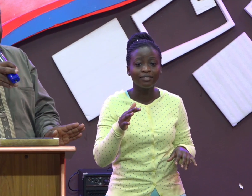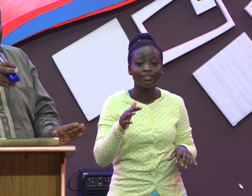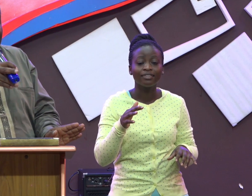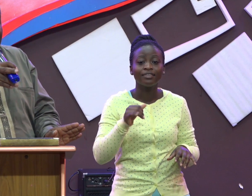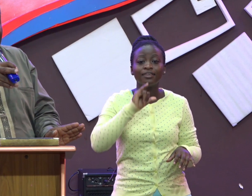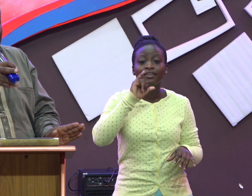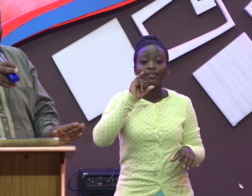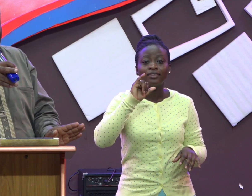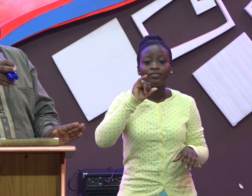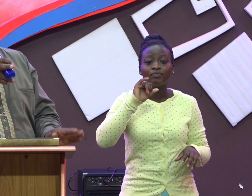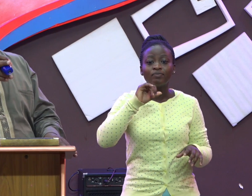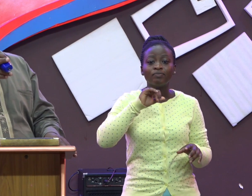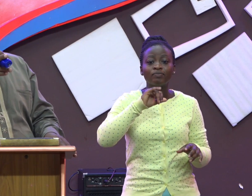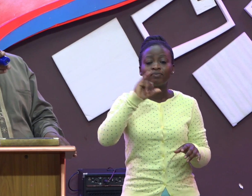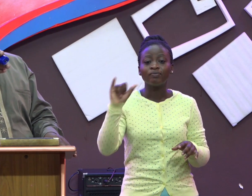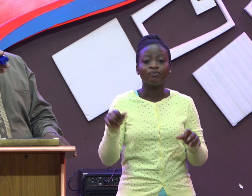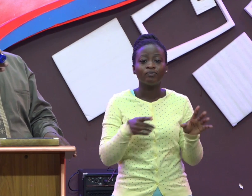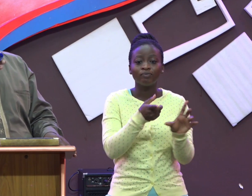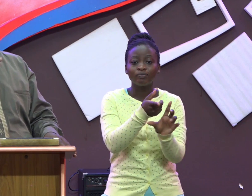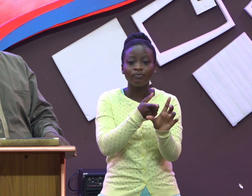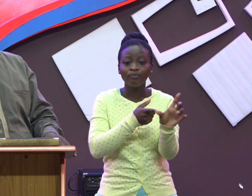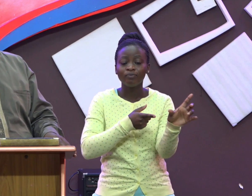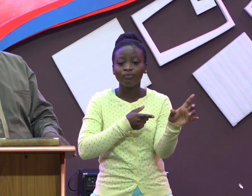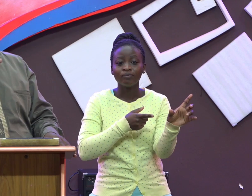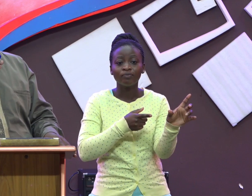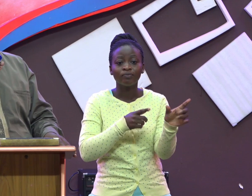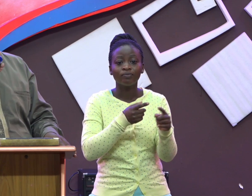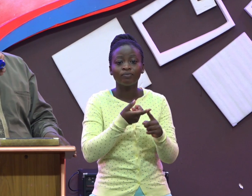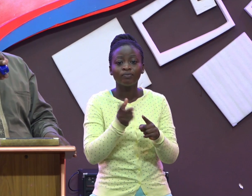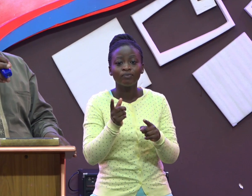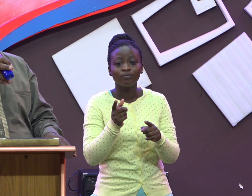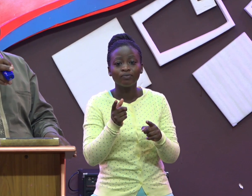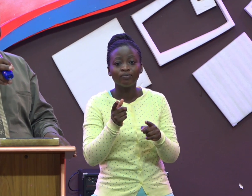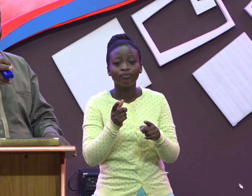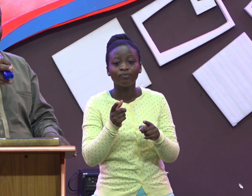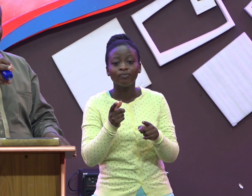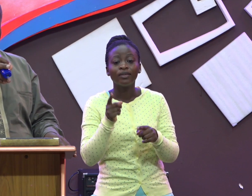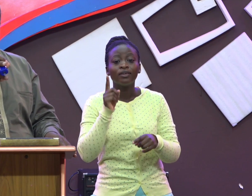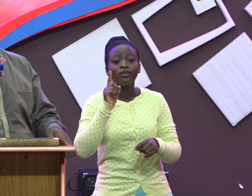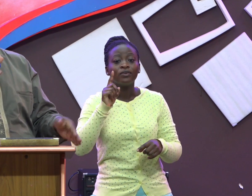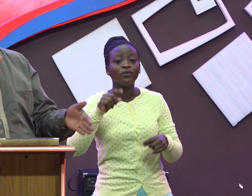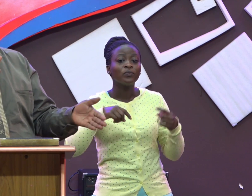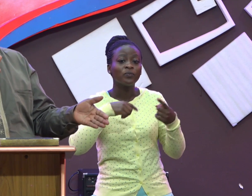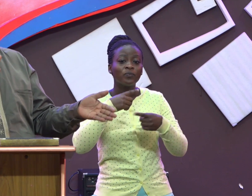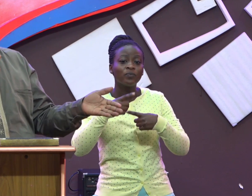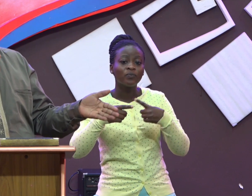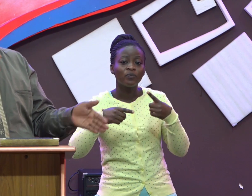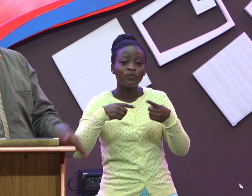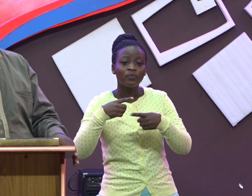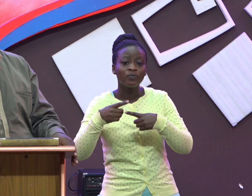July, you dedicate so much before the Lord. In August you become cool. In the